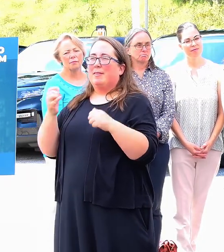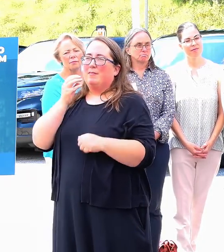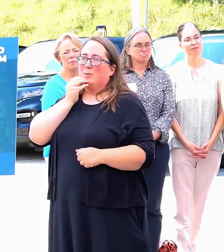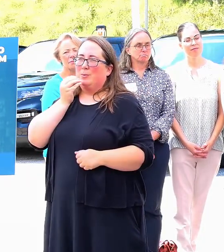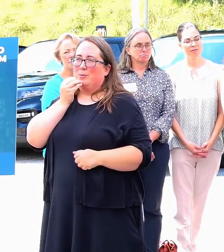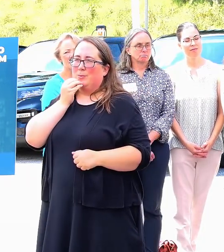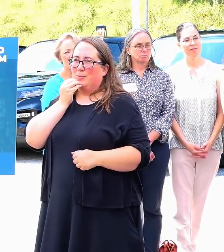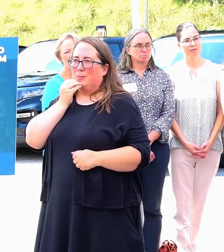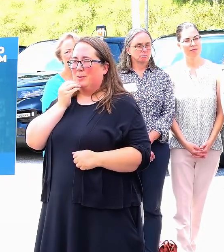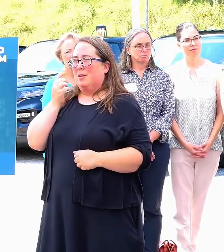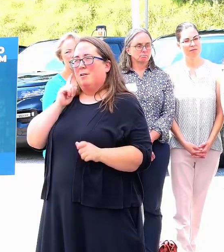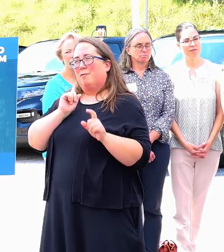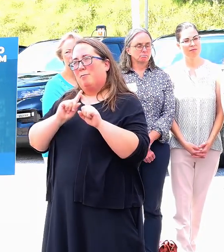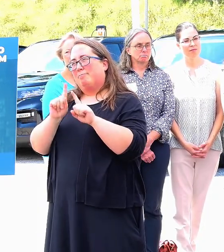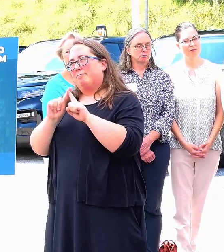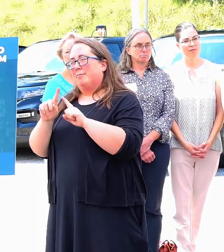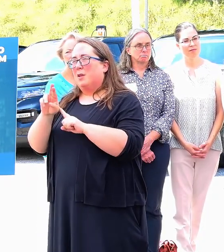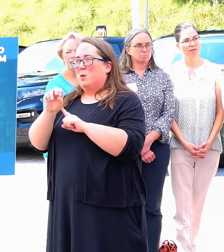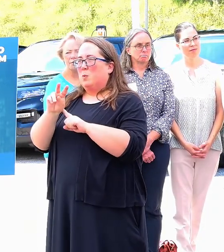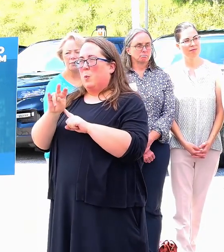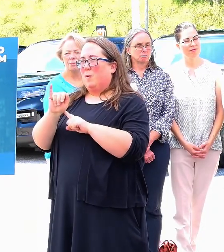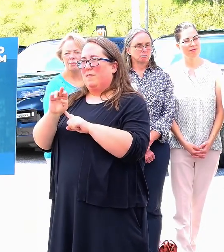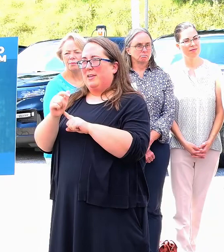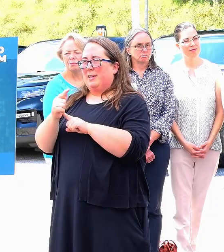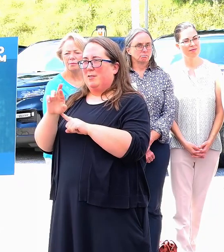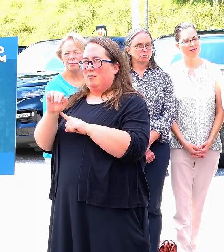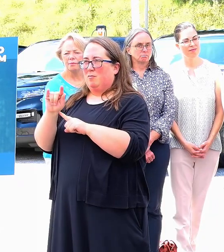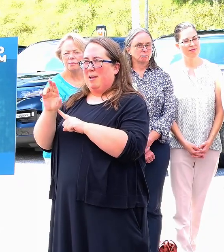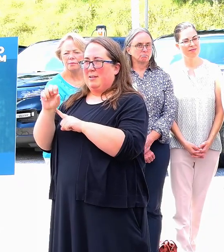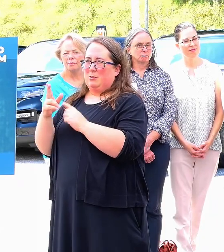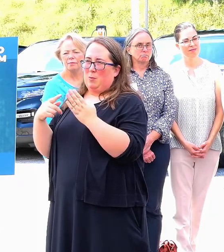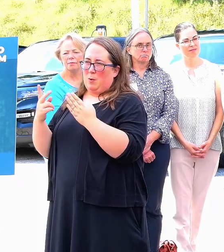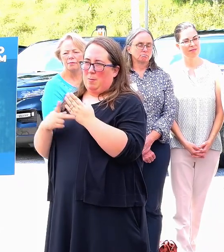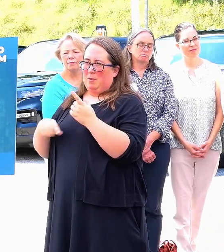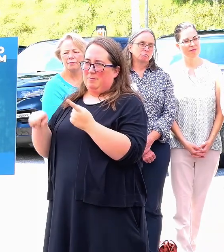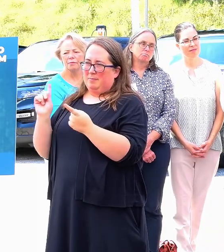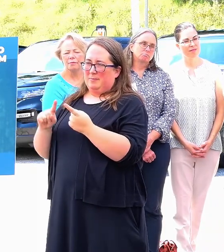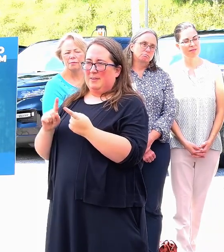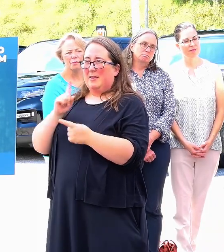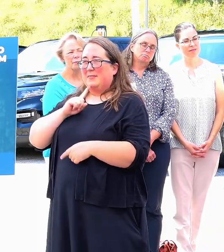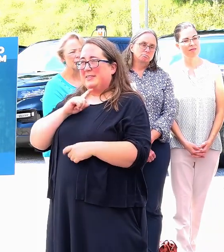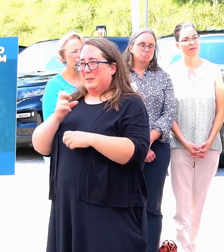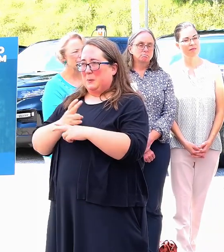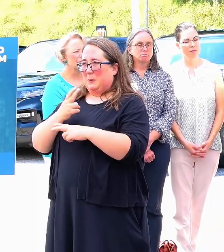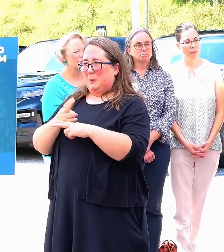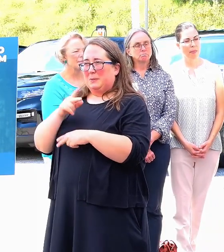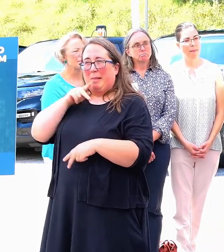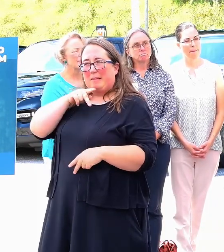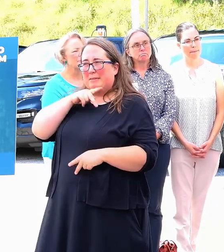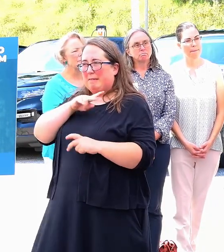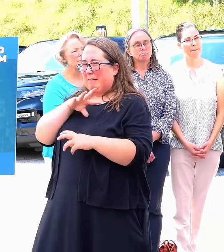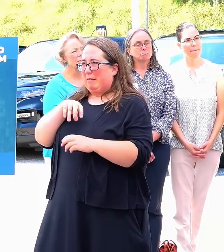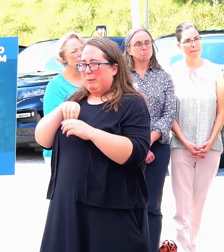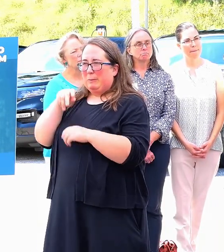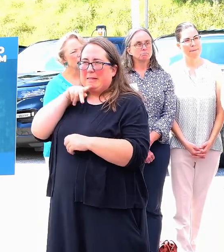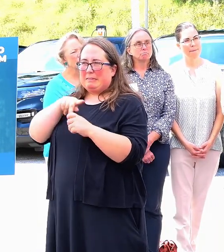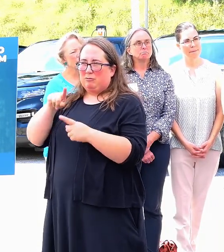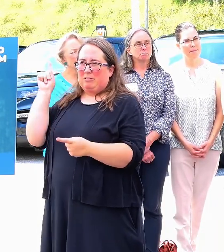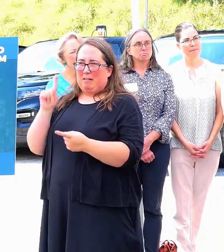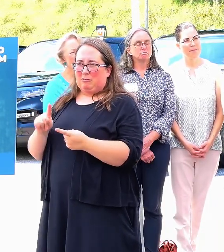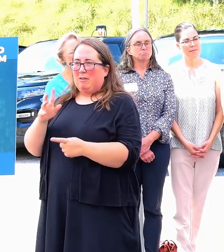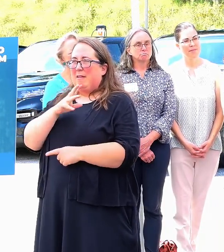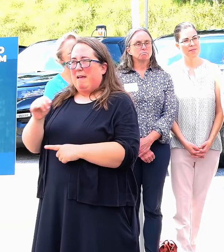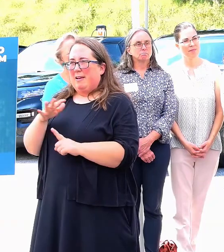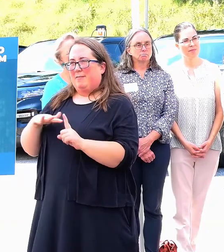food for our various roving radish programs. Reduction of single-use plastic, including our plastic reduction